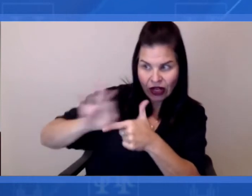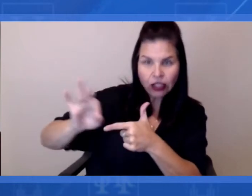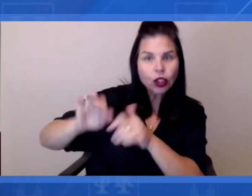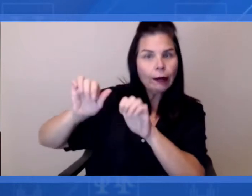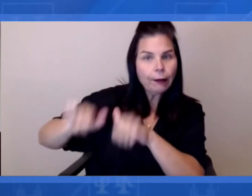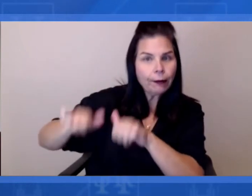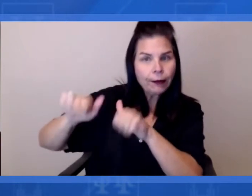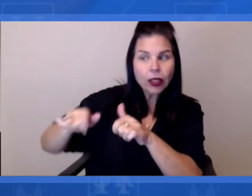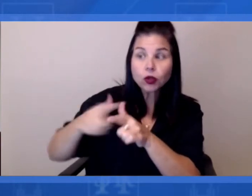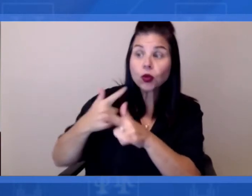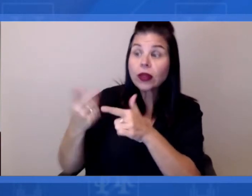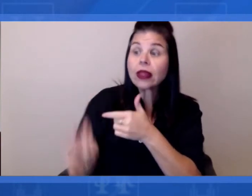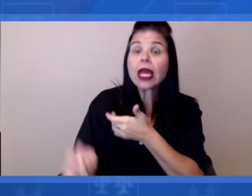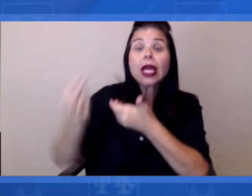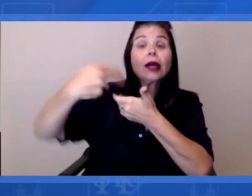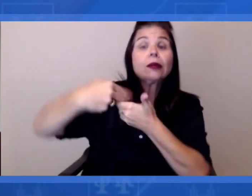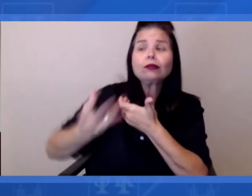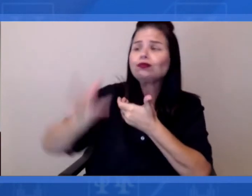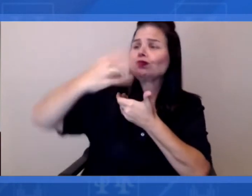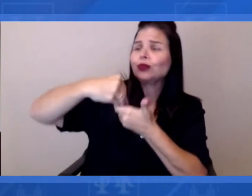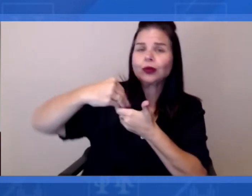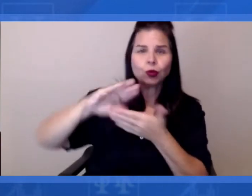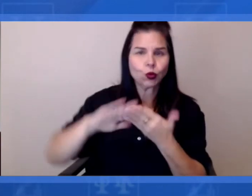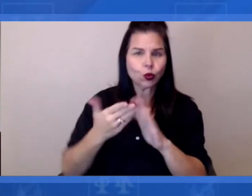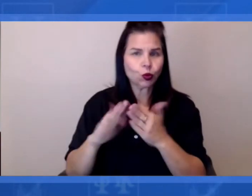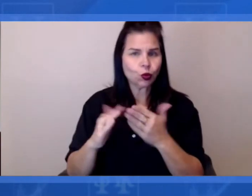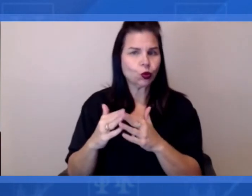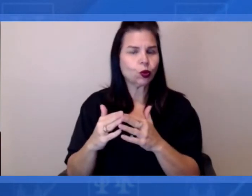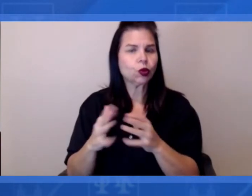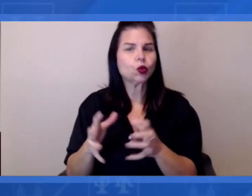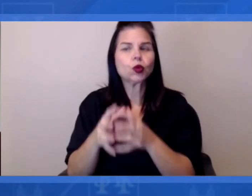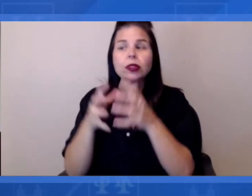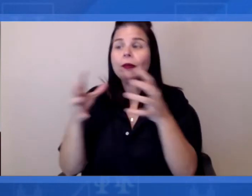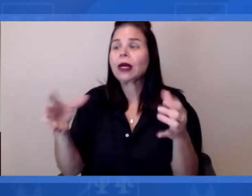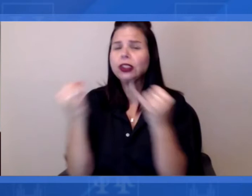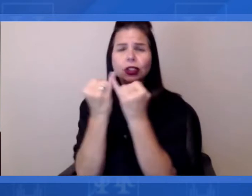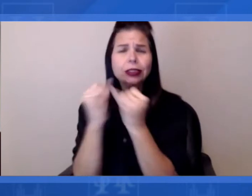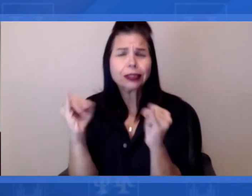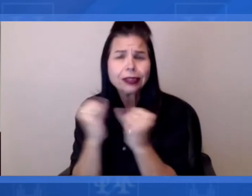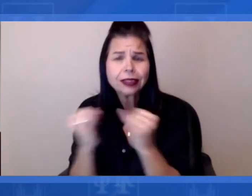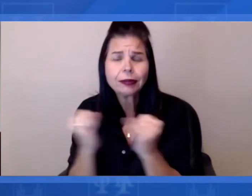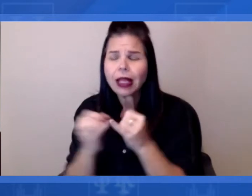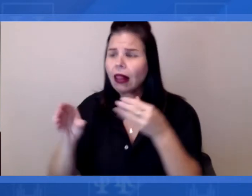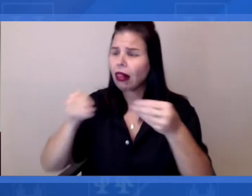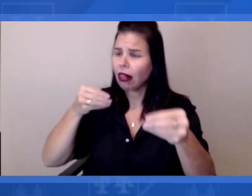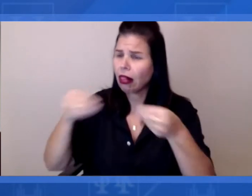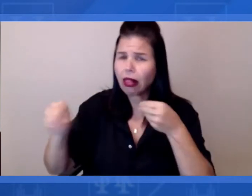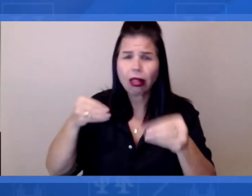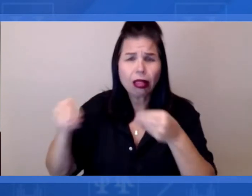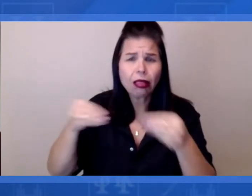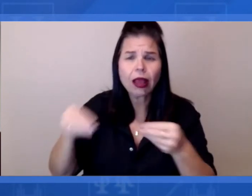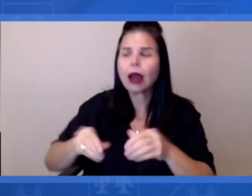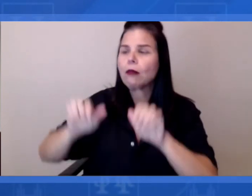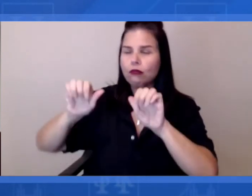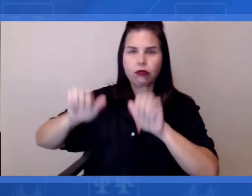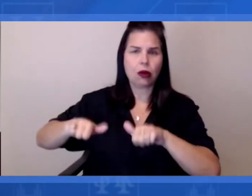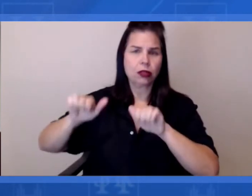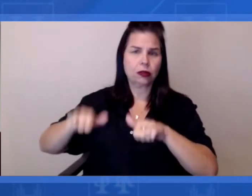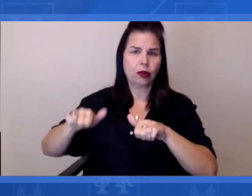so they can participate in the community with as much independence and flexibility as